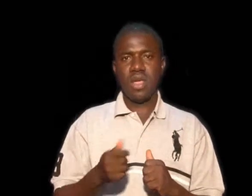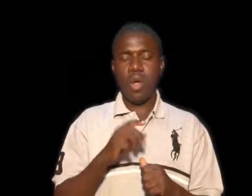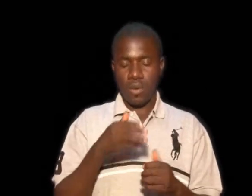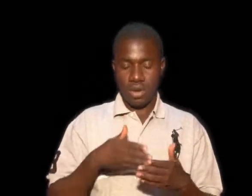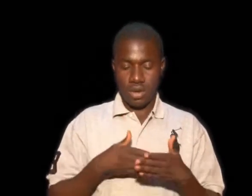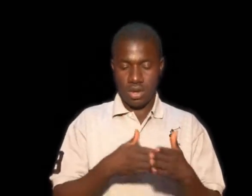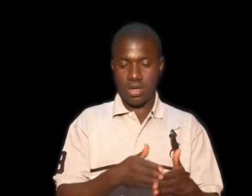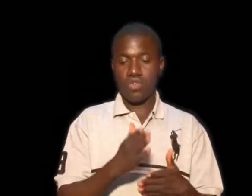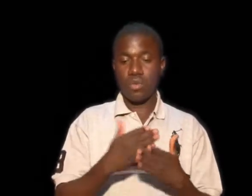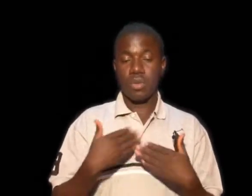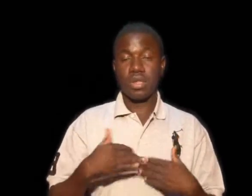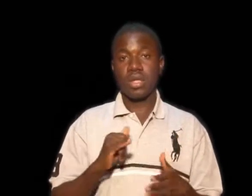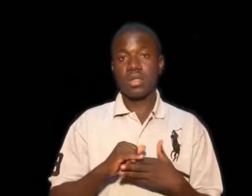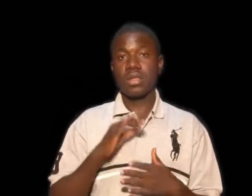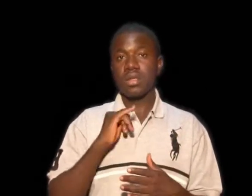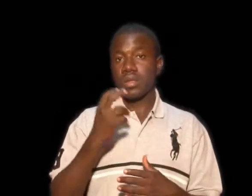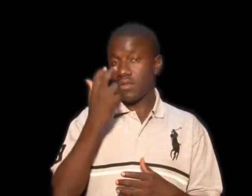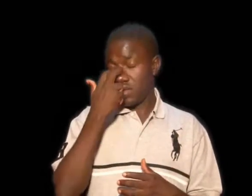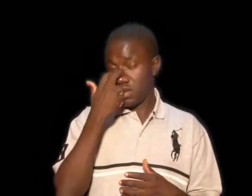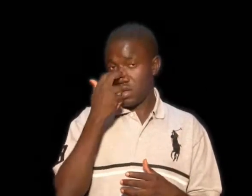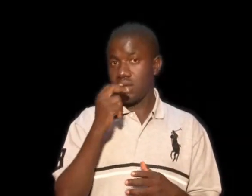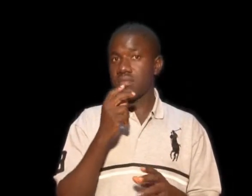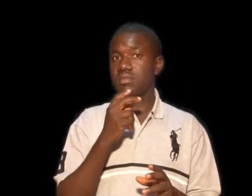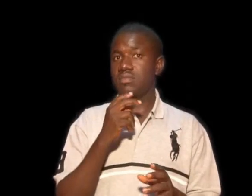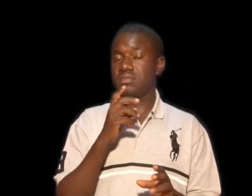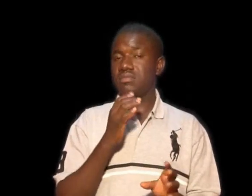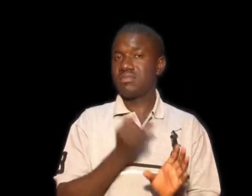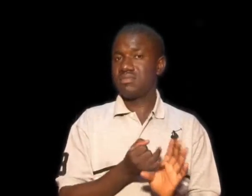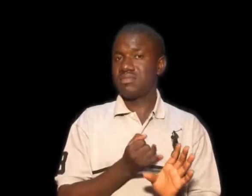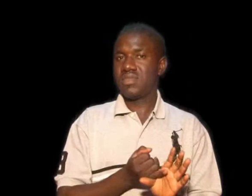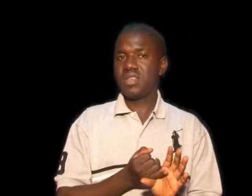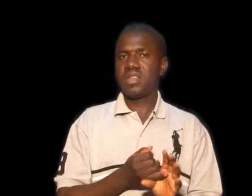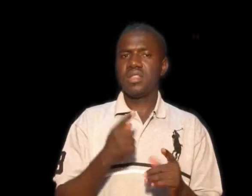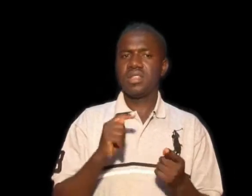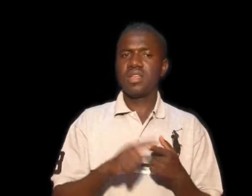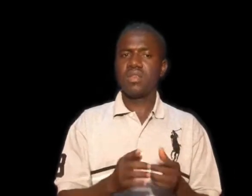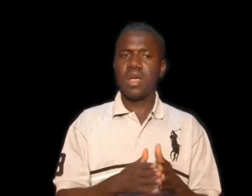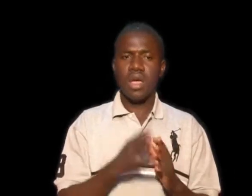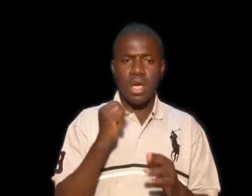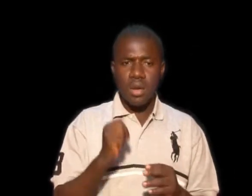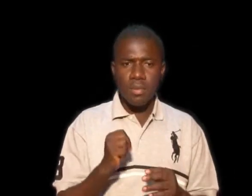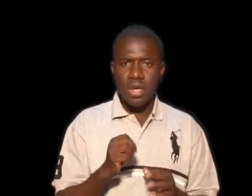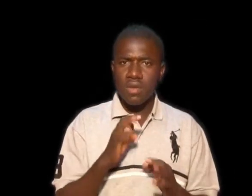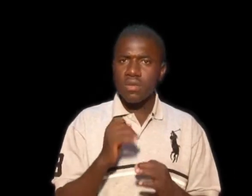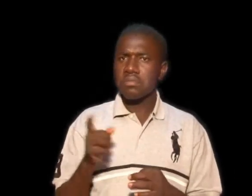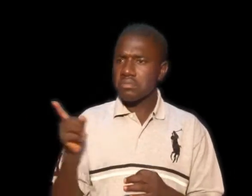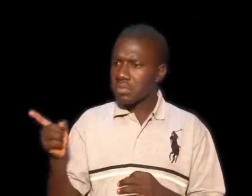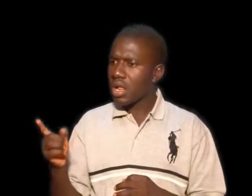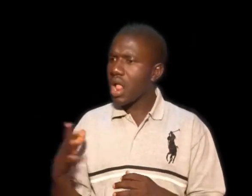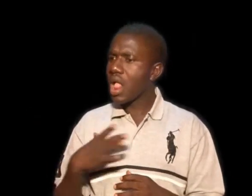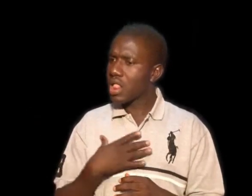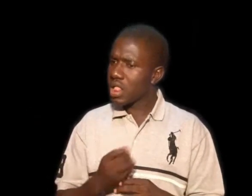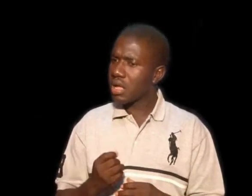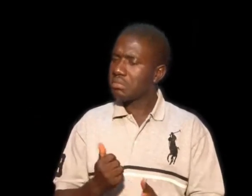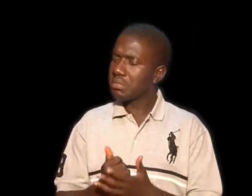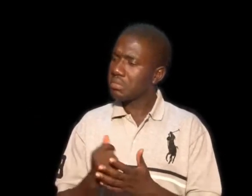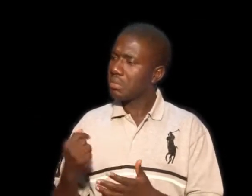When guiding a person who has a visual impairment, always ask the person if he or she would like assistance